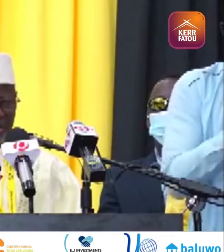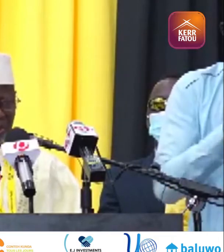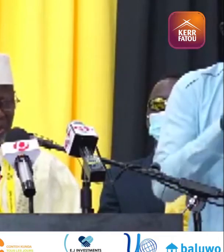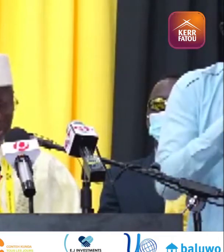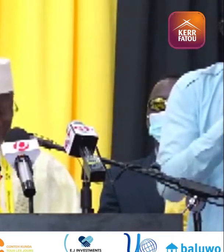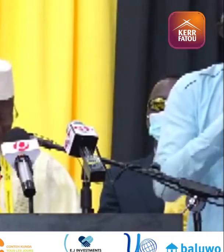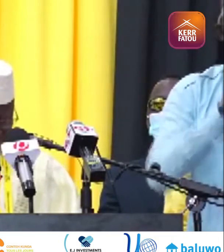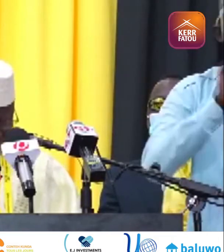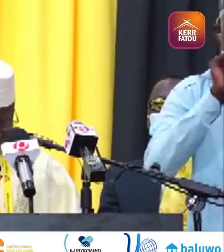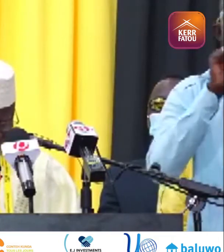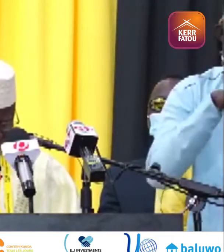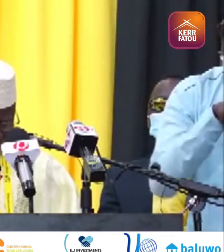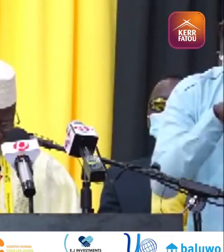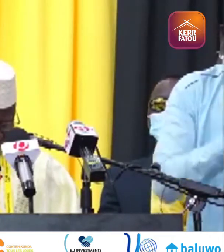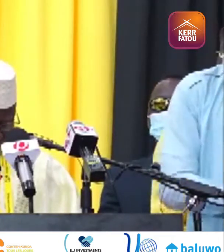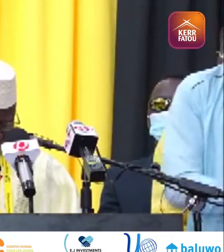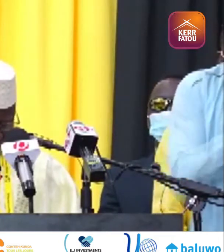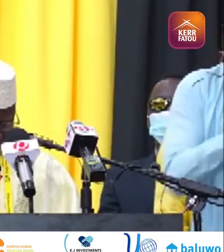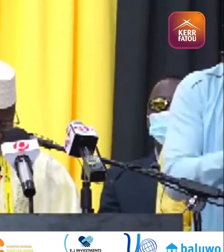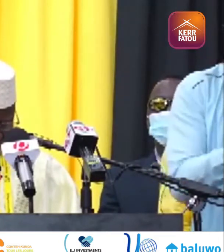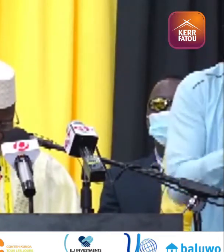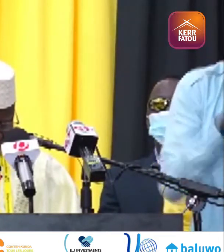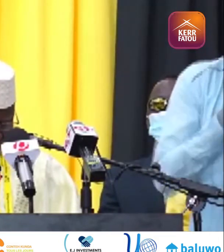Bureau in Jabakunda.